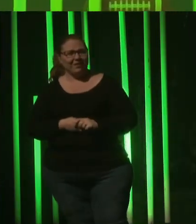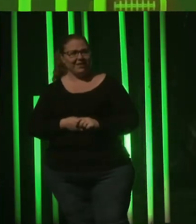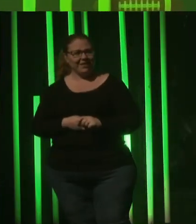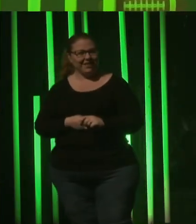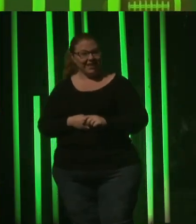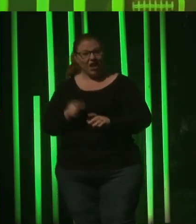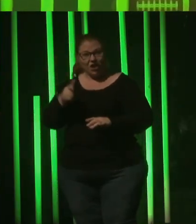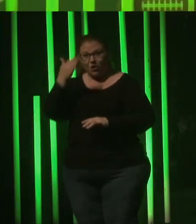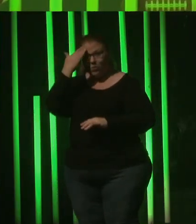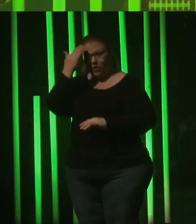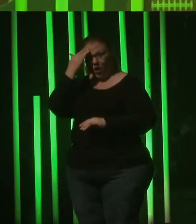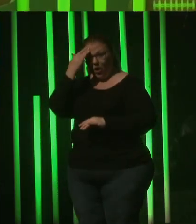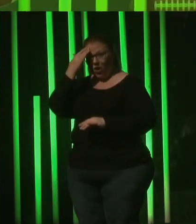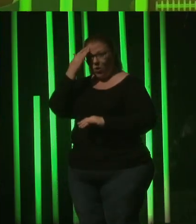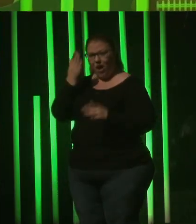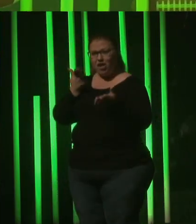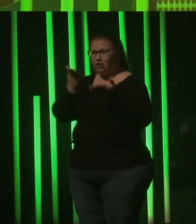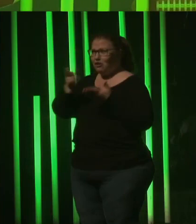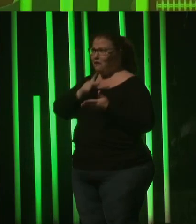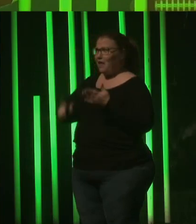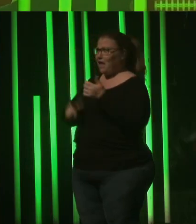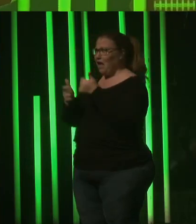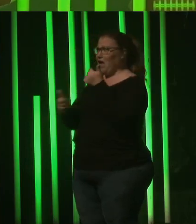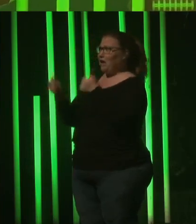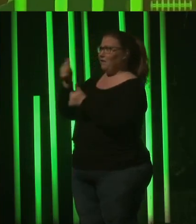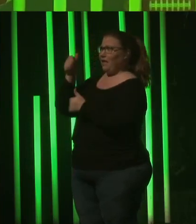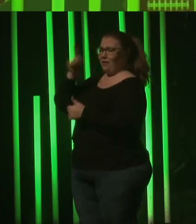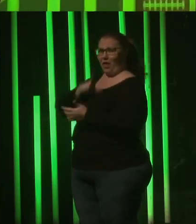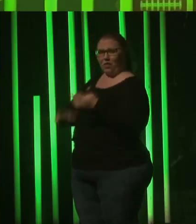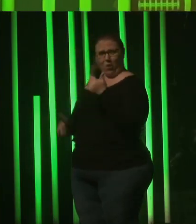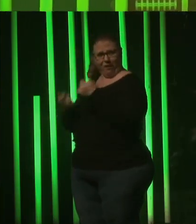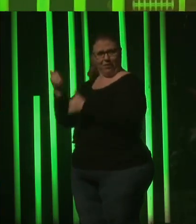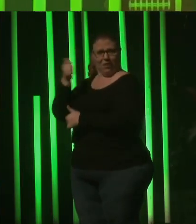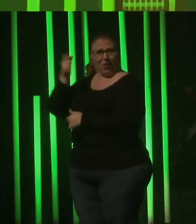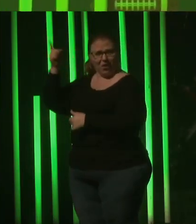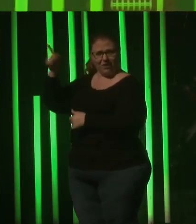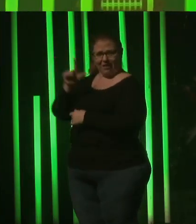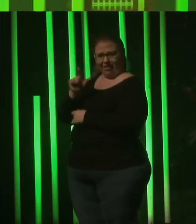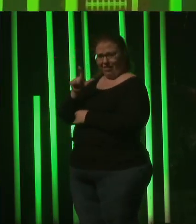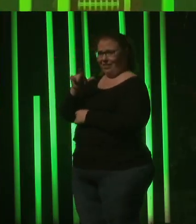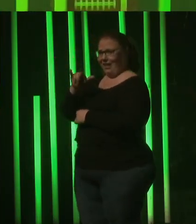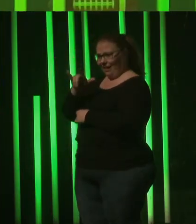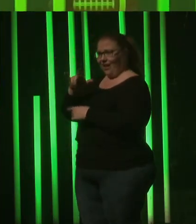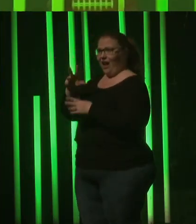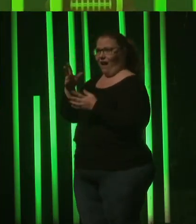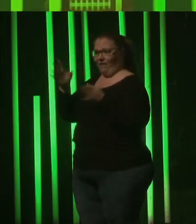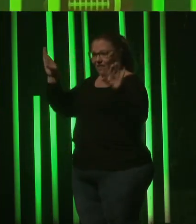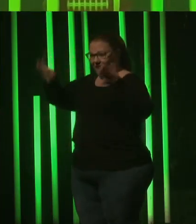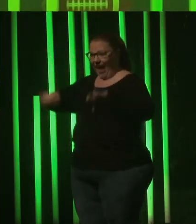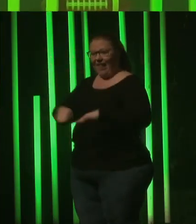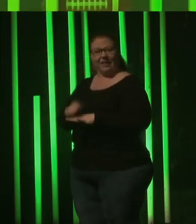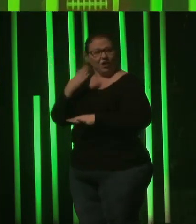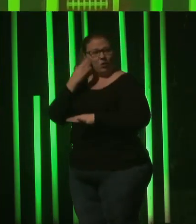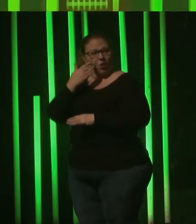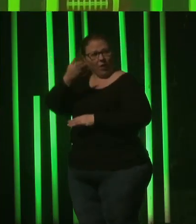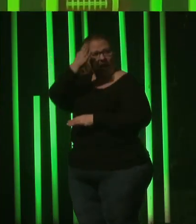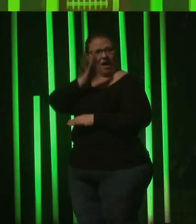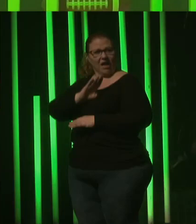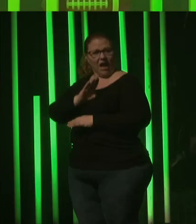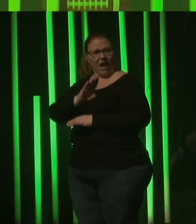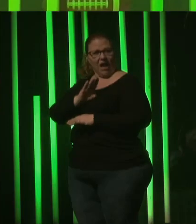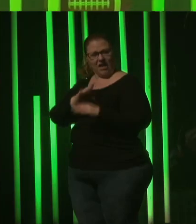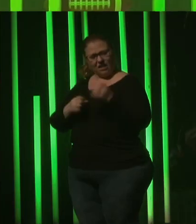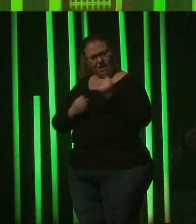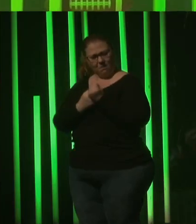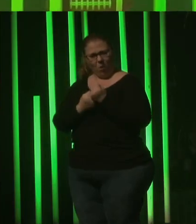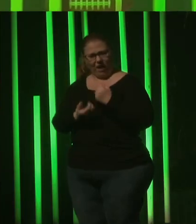Don't you know you serve the King of Kings and the Lord of Lords, the Lily of the Valley? Don't you know that God's got your